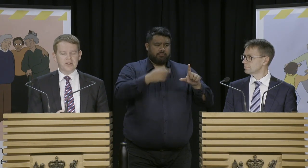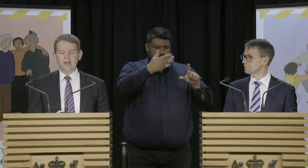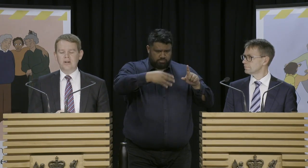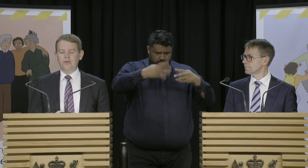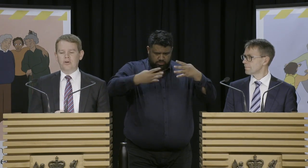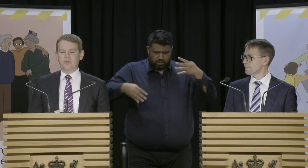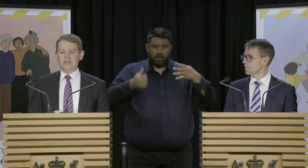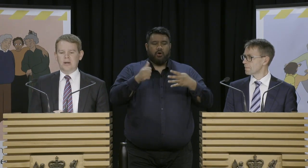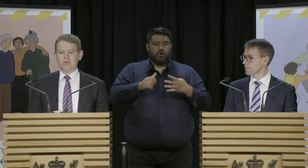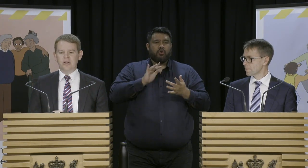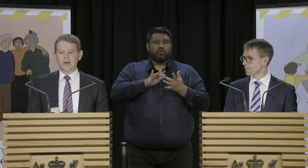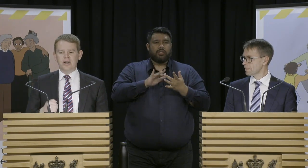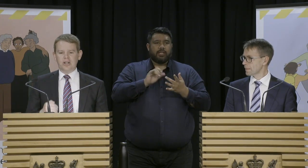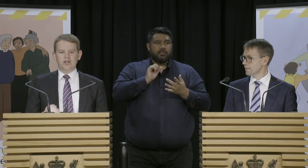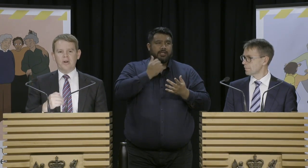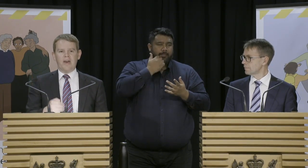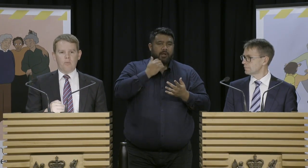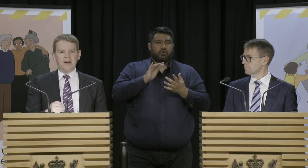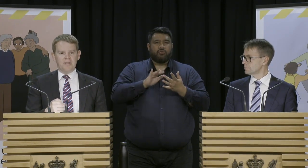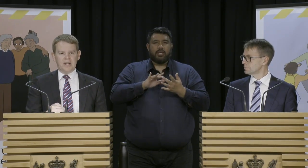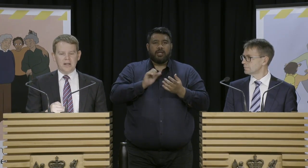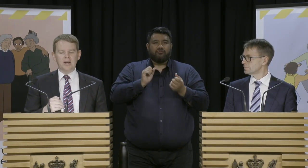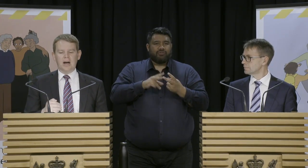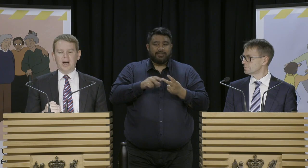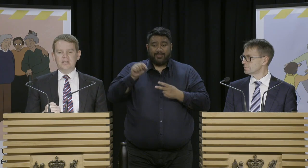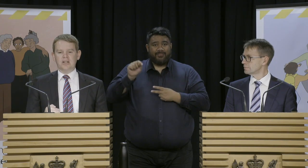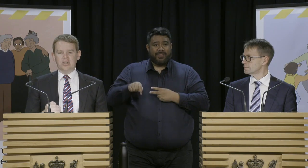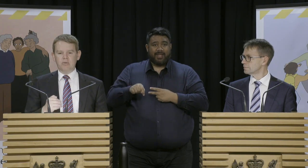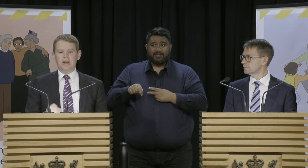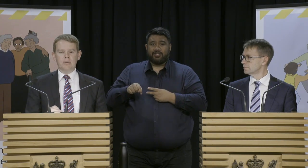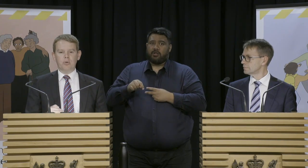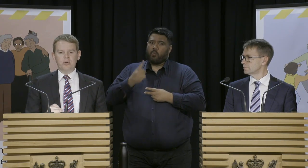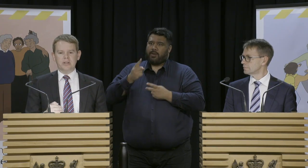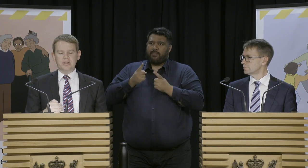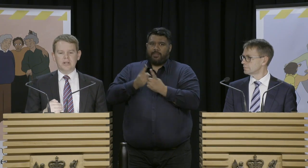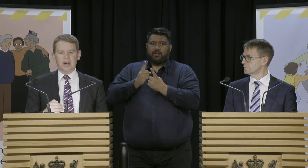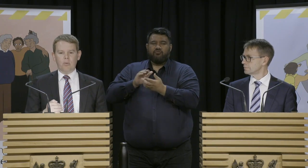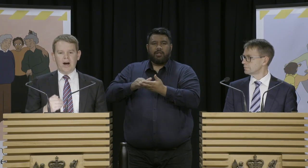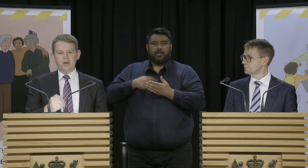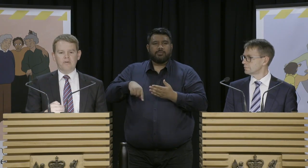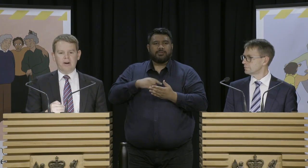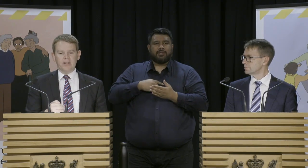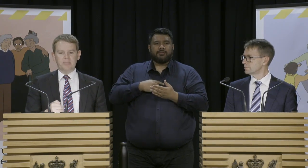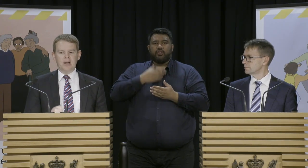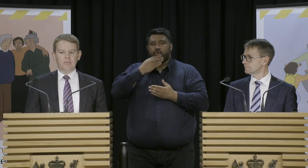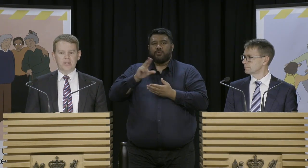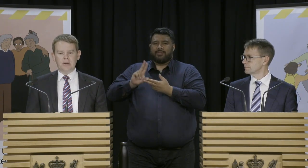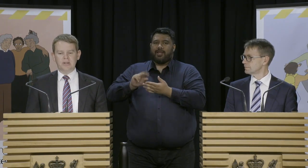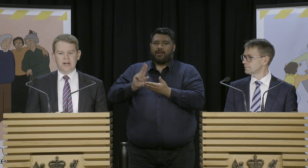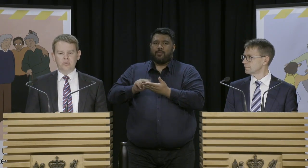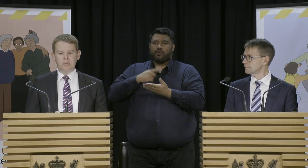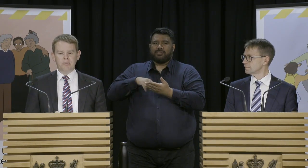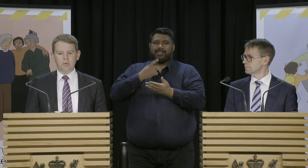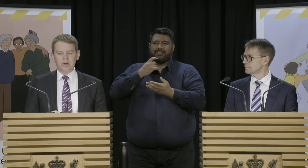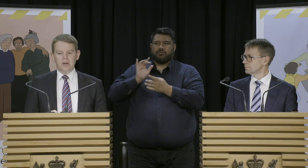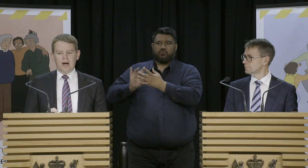email address for you, for example. So just doing that one thing is actually a really important way of us being able to keep